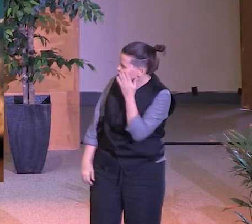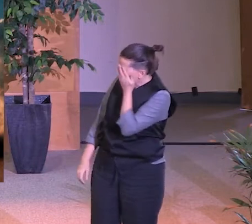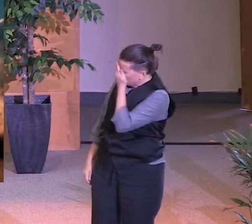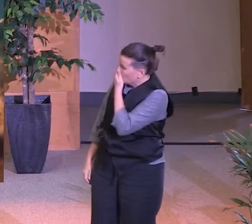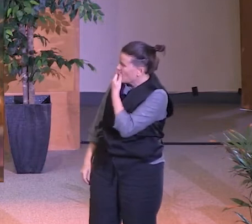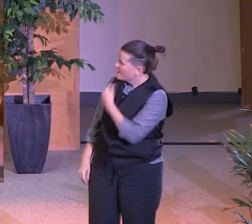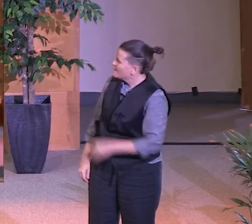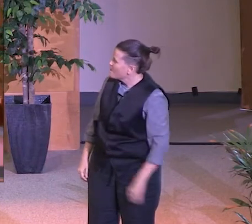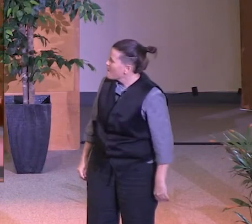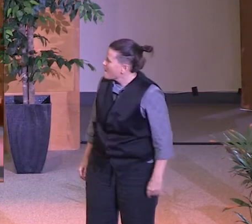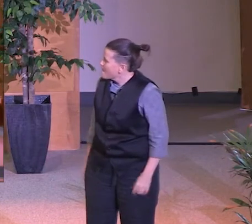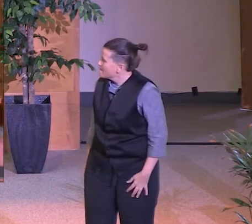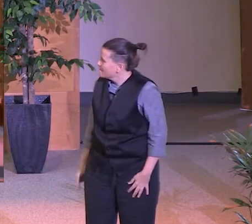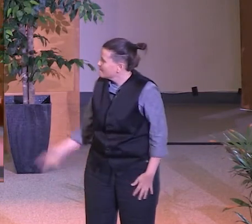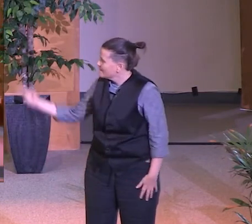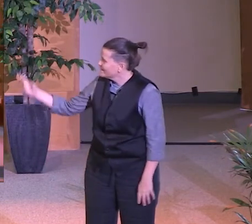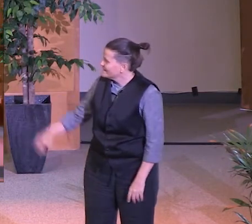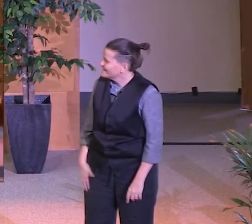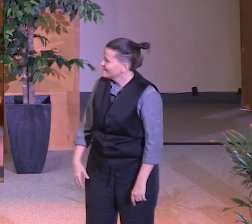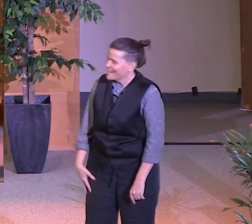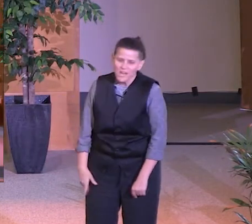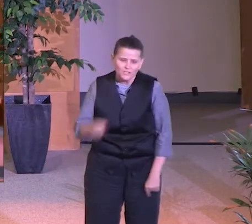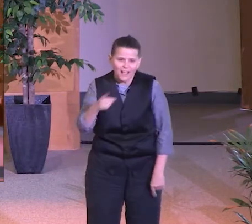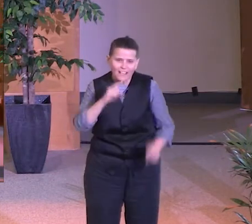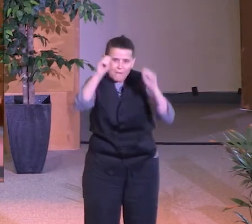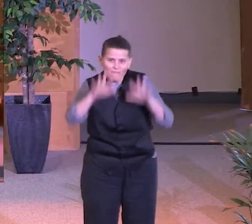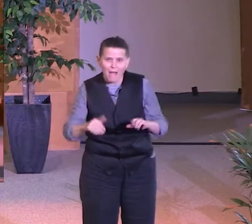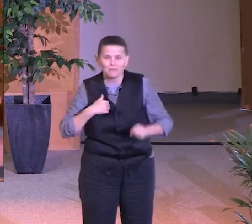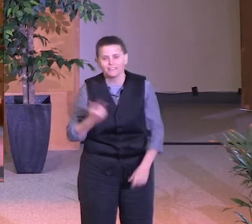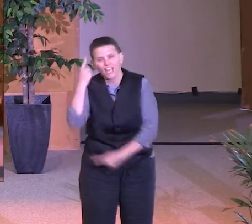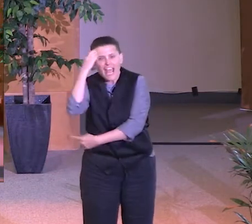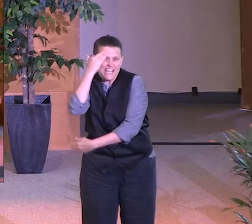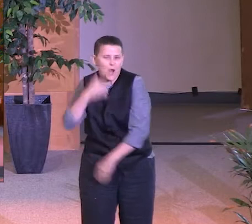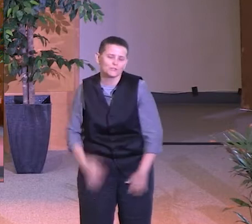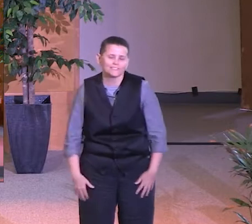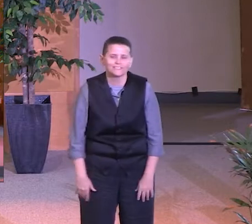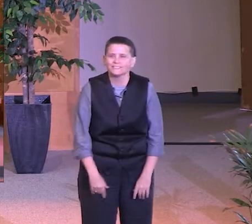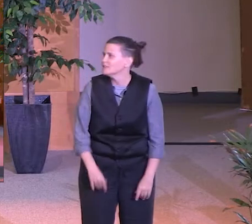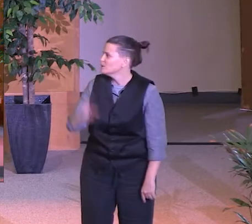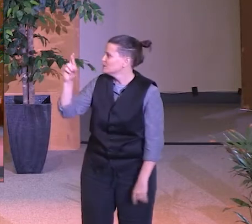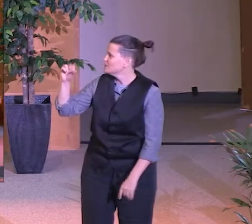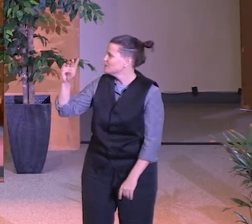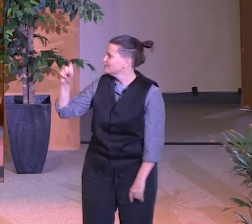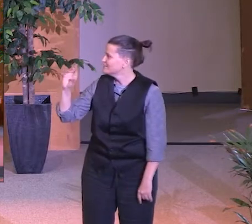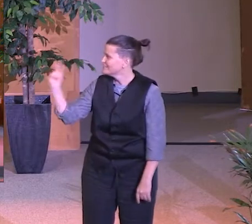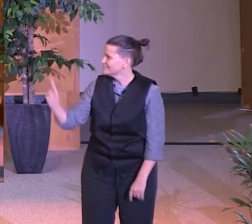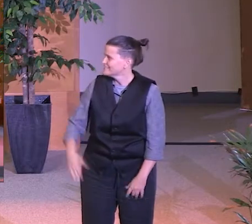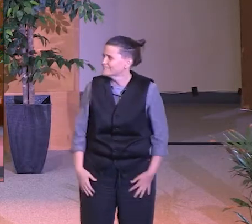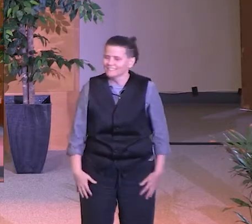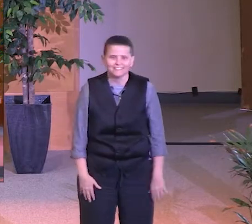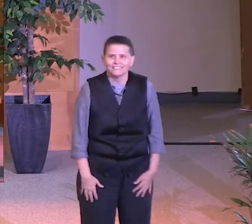Were you telling him how fabulous he was? I know. He knows. He's fabulous, right, Roderick? You are